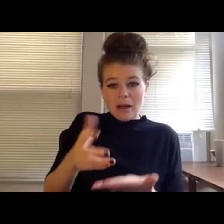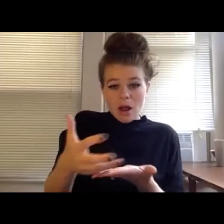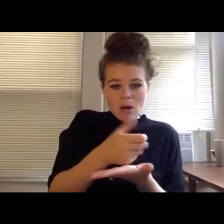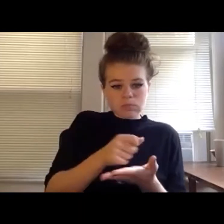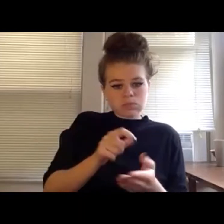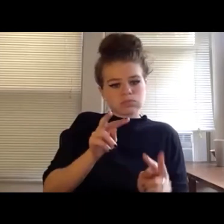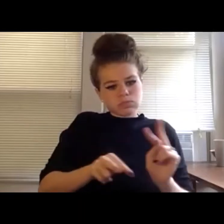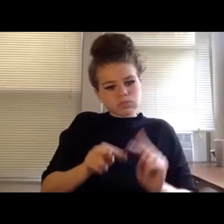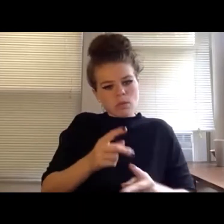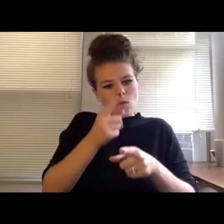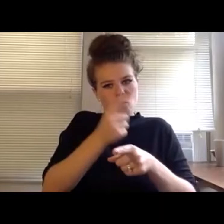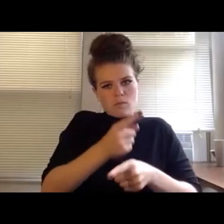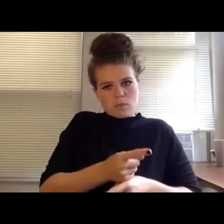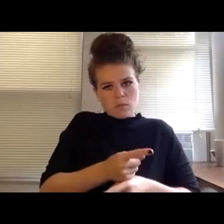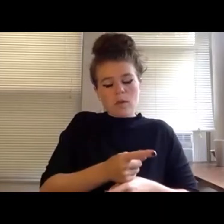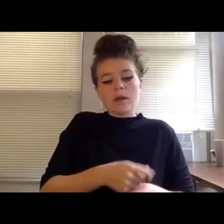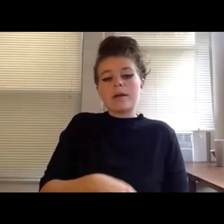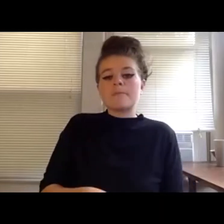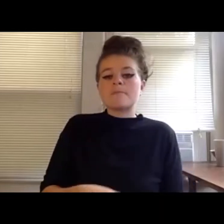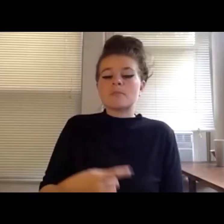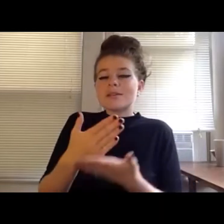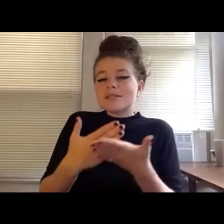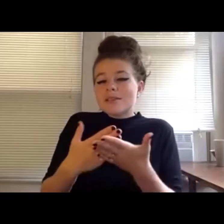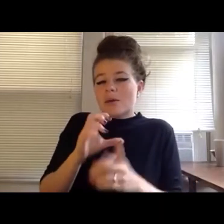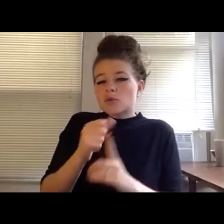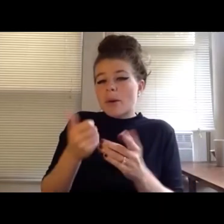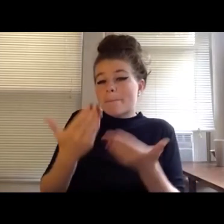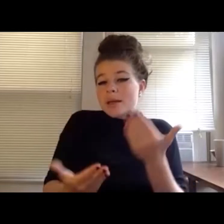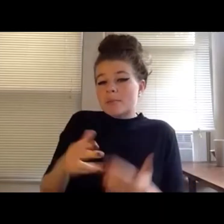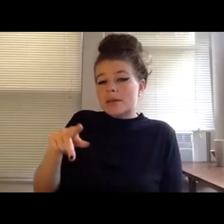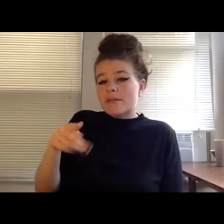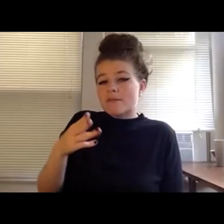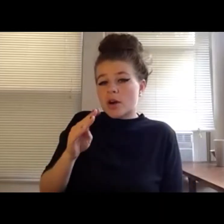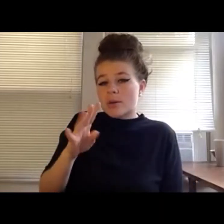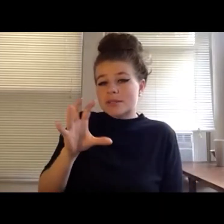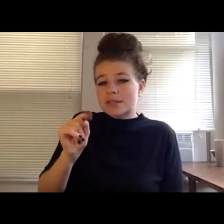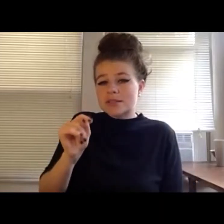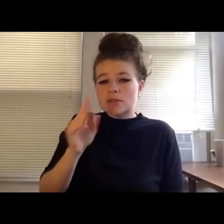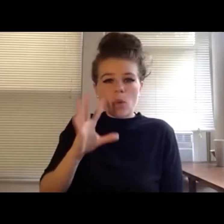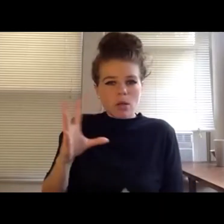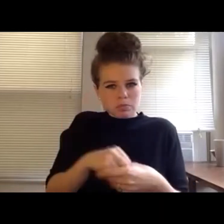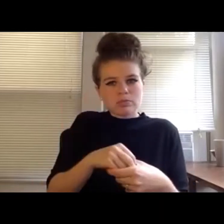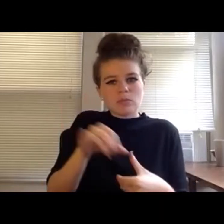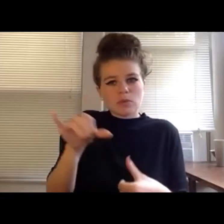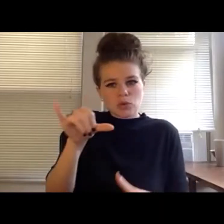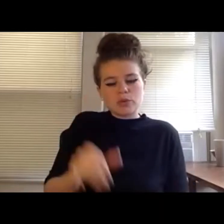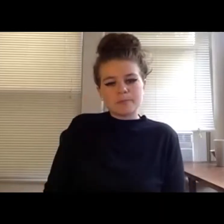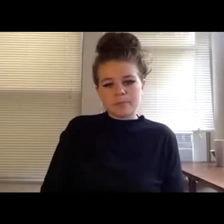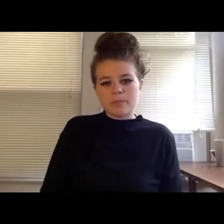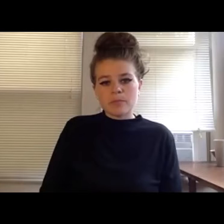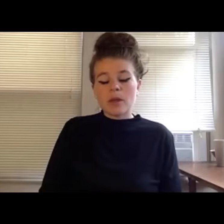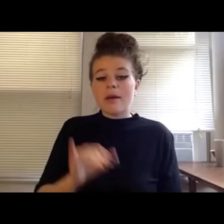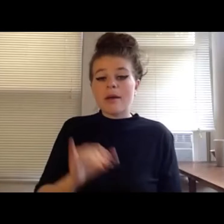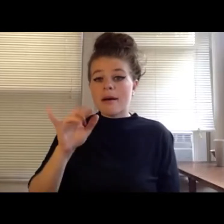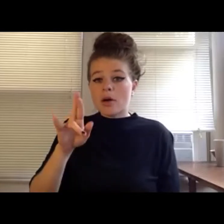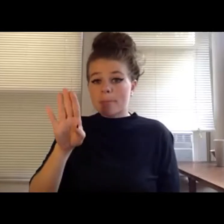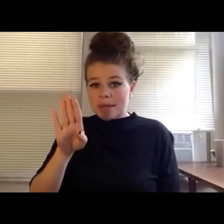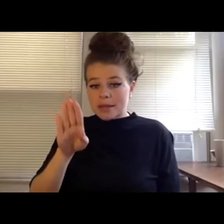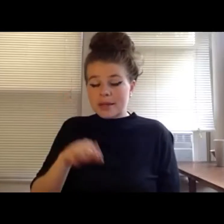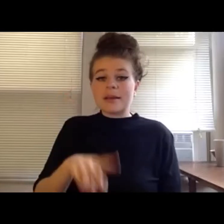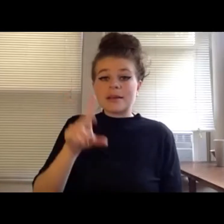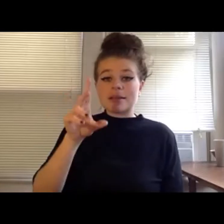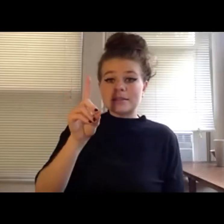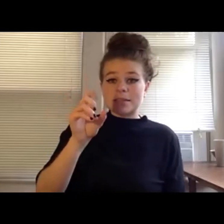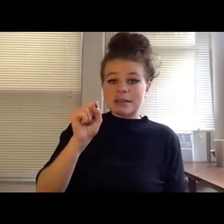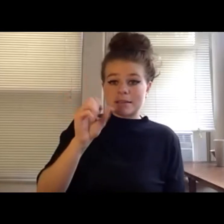correct. And in some situations, even a pharmacist or an ethicist. So the IRB and the Dsmc